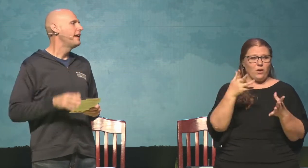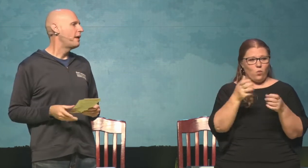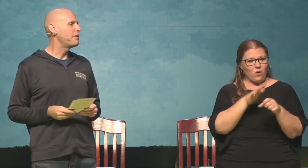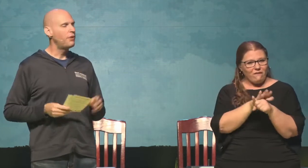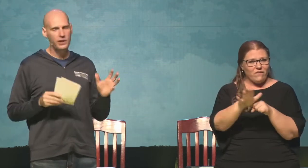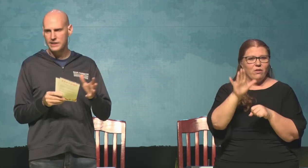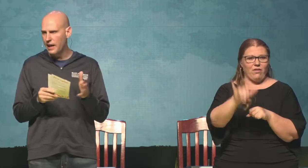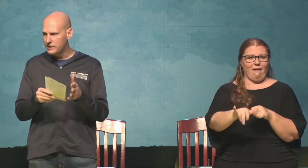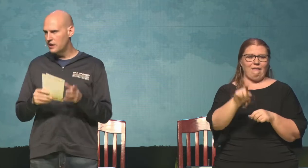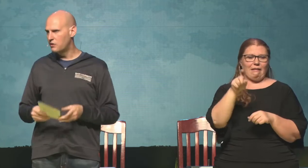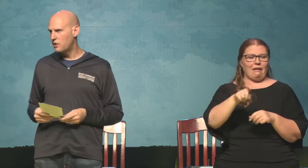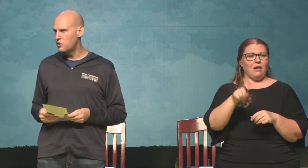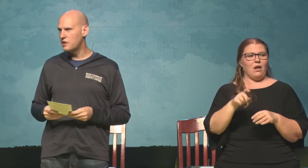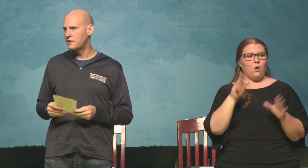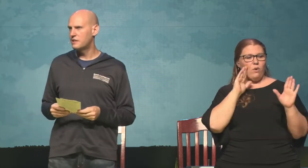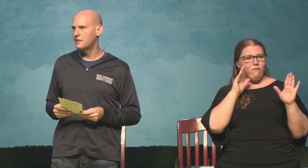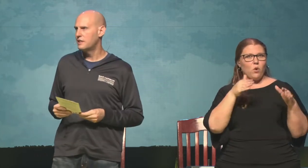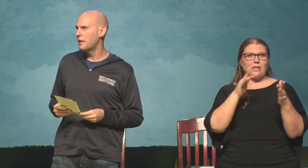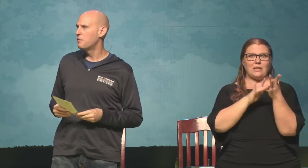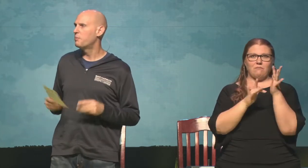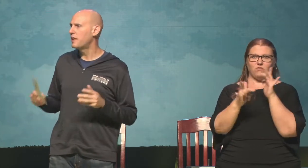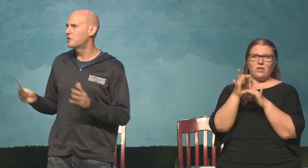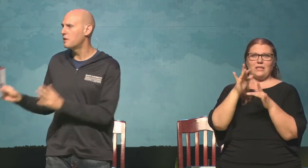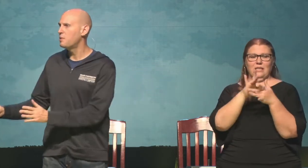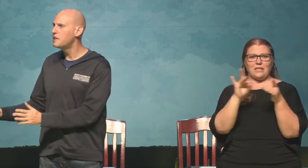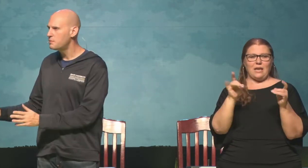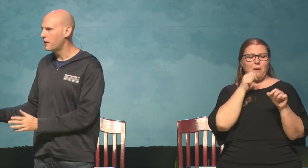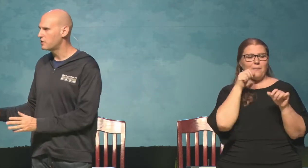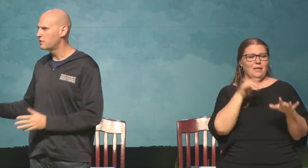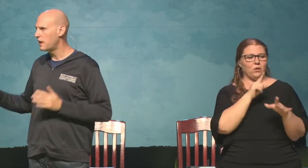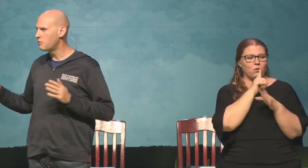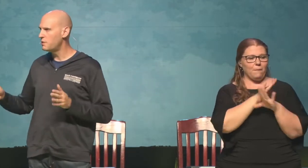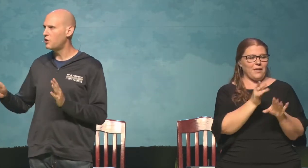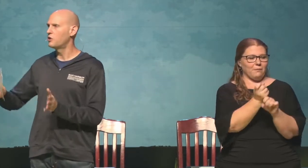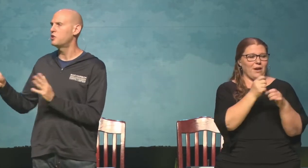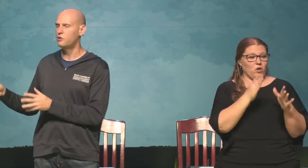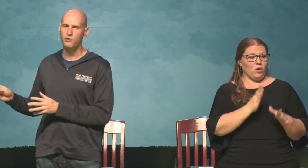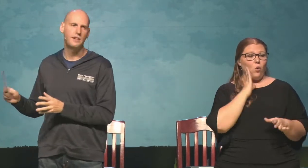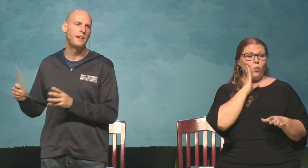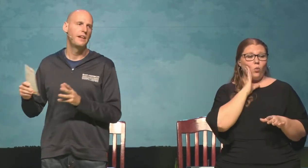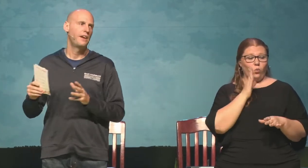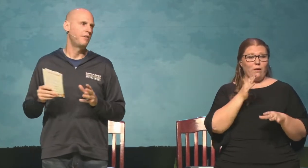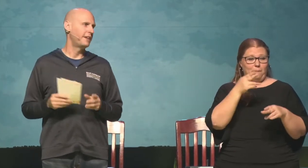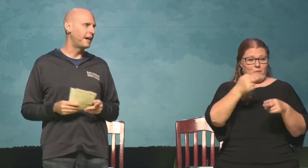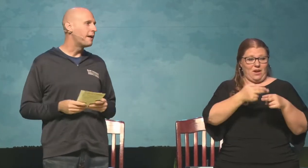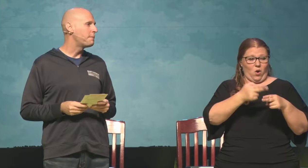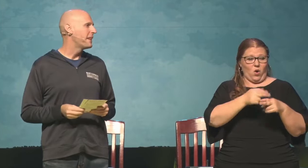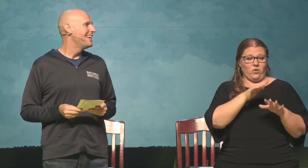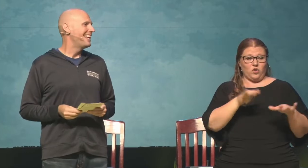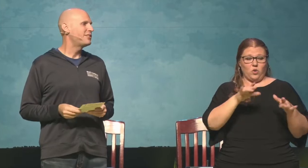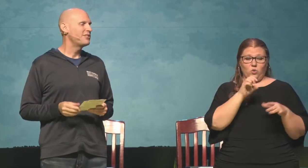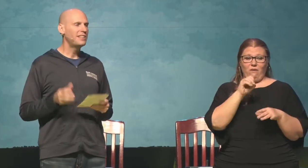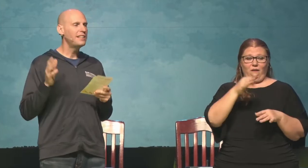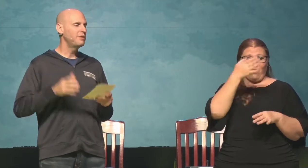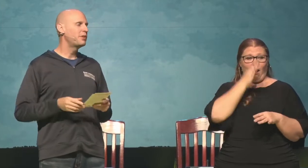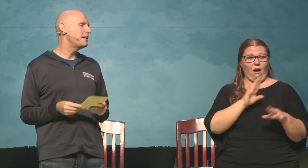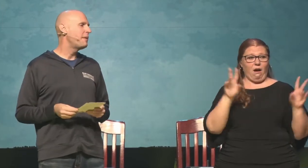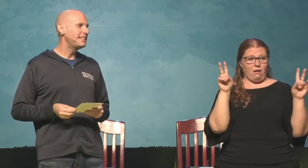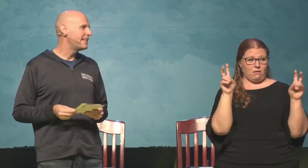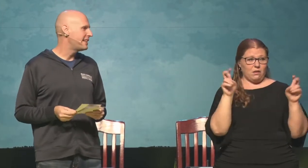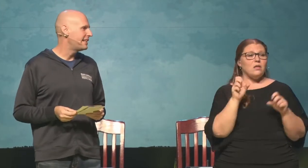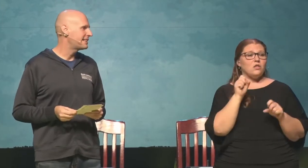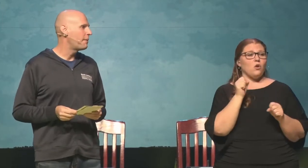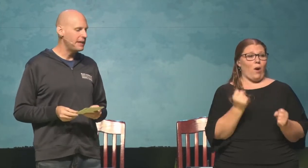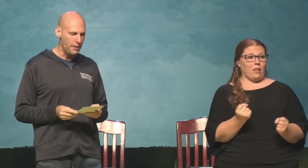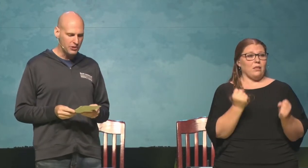that. And we focus that and center it on Jesus' statement, "Blessed are the peacemakers, for they will be called children of God." And so there's lots of really